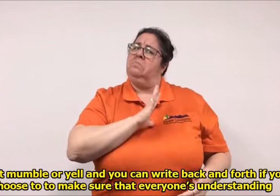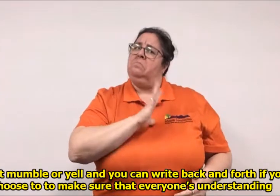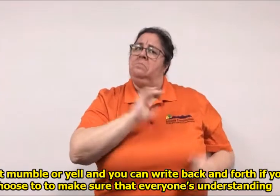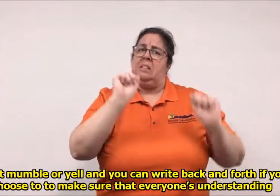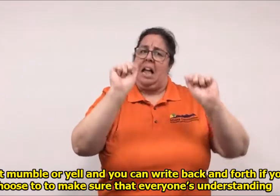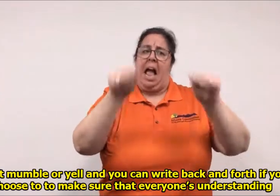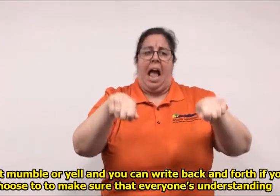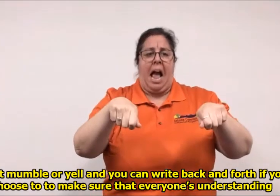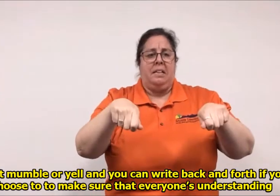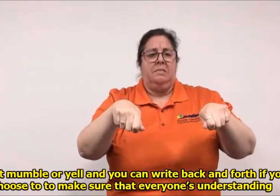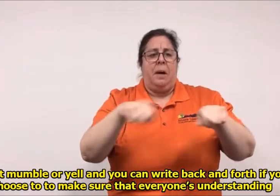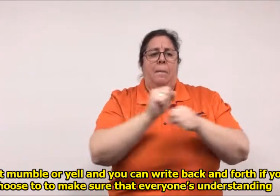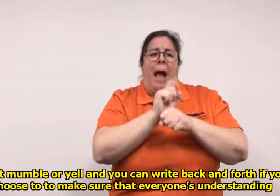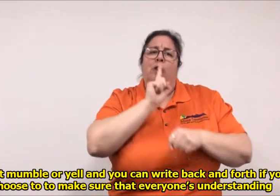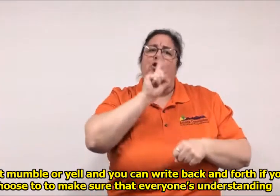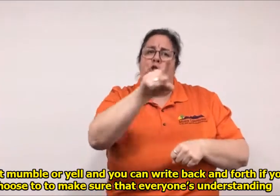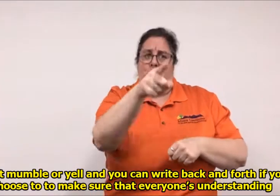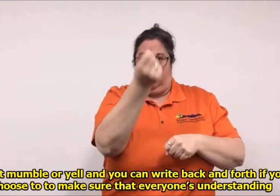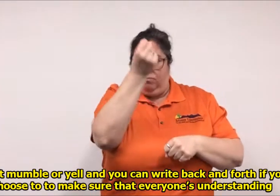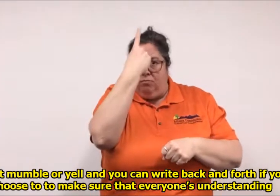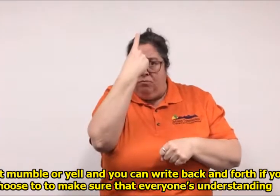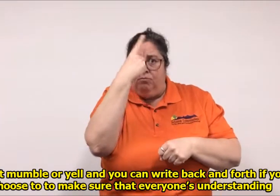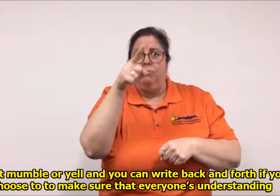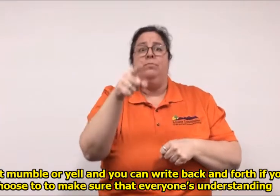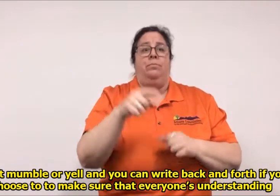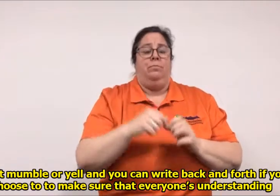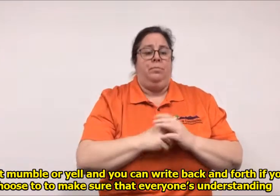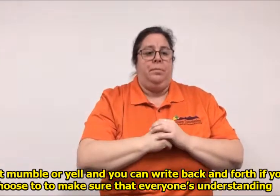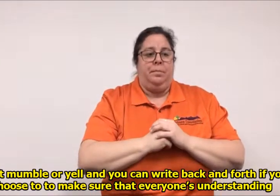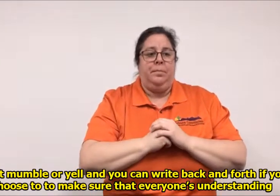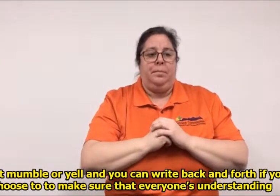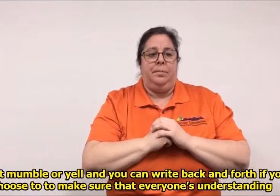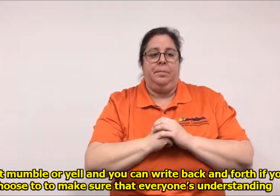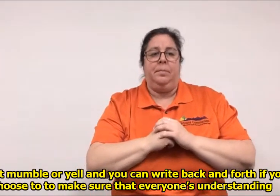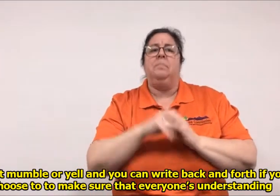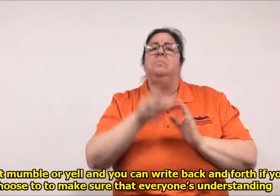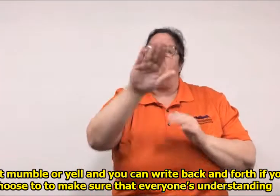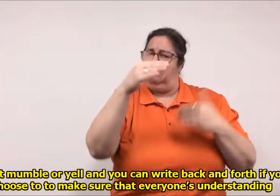And you can write back and forth if you choose to make sure that everyone's understanding.